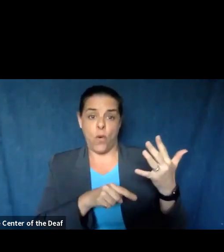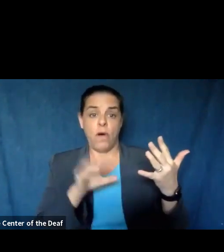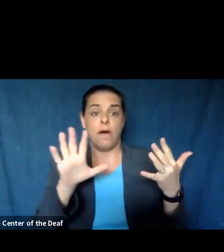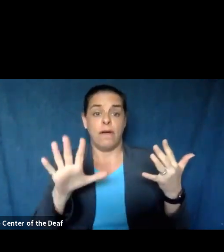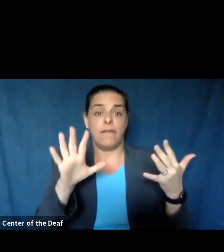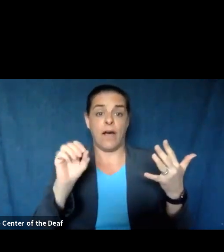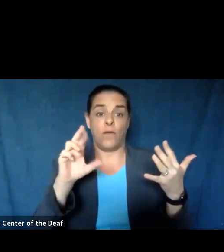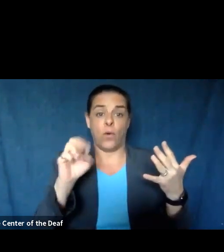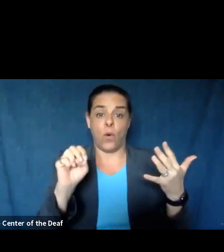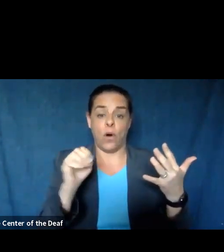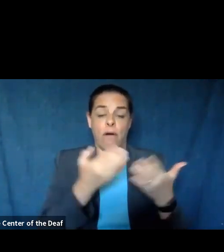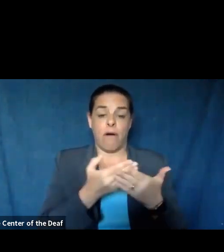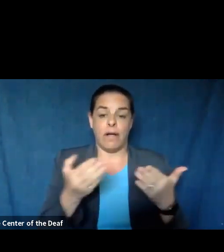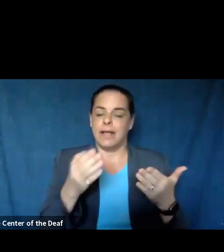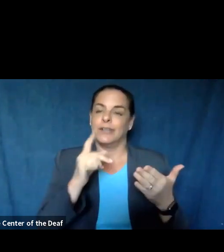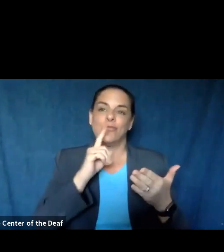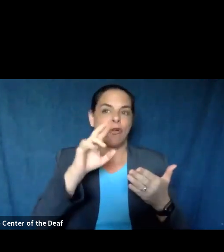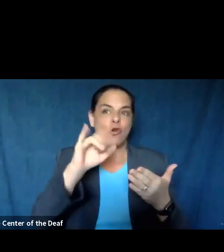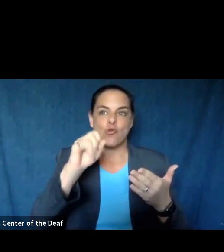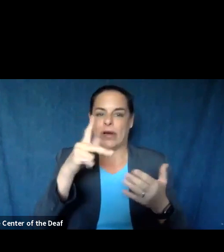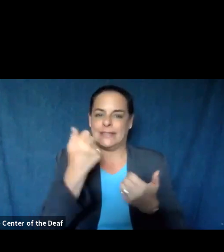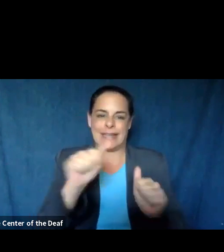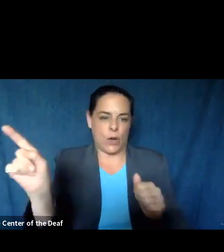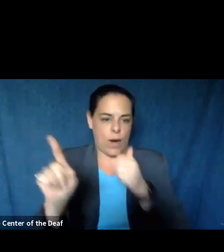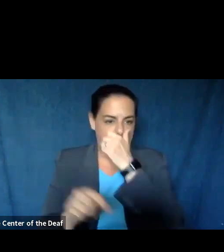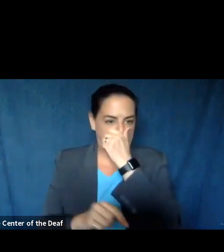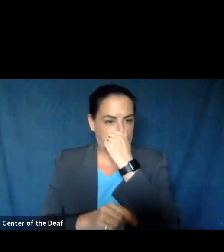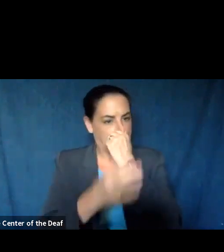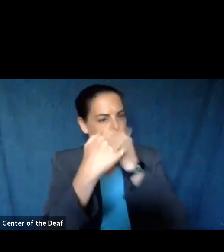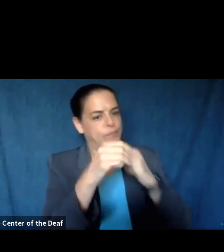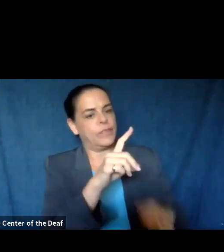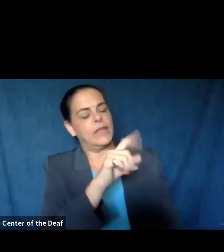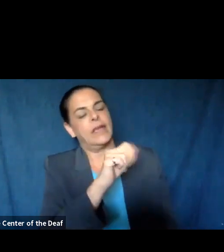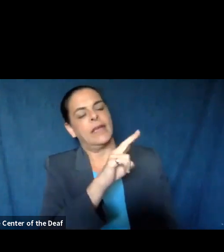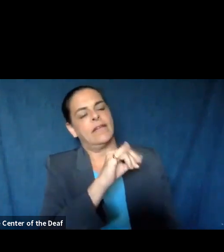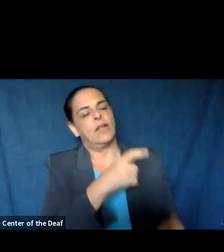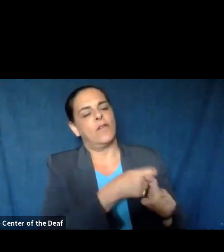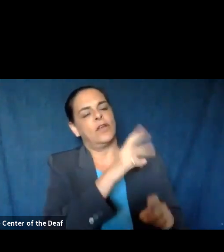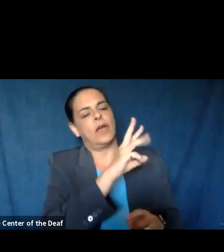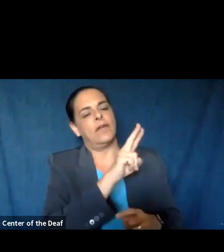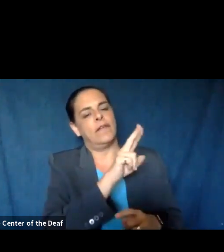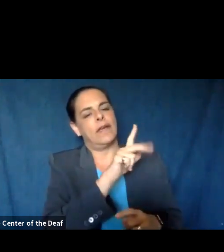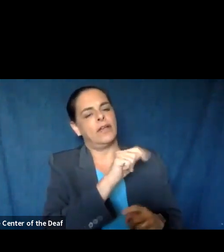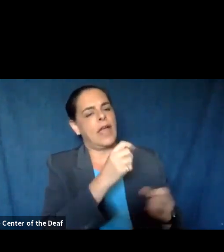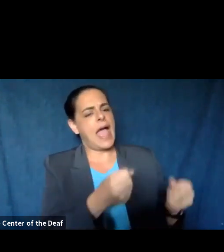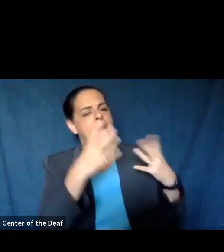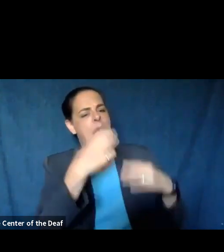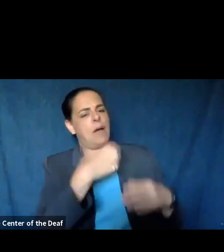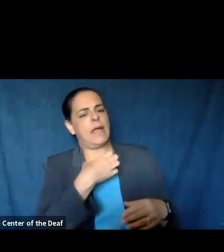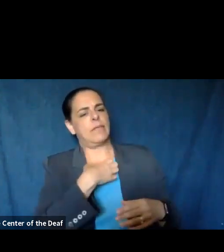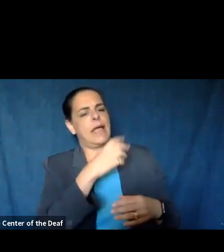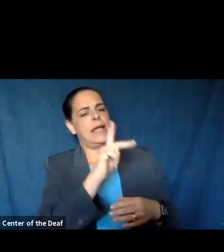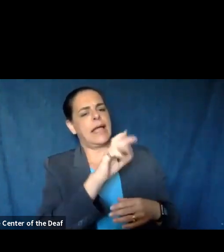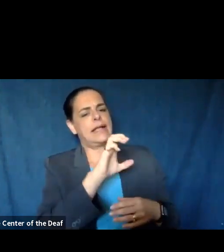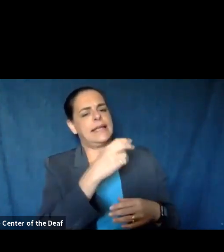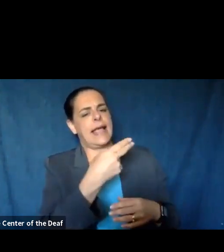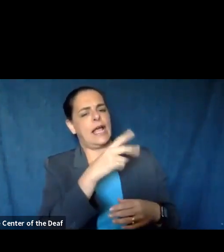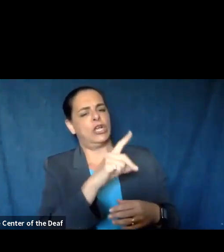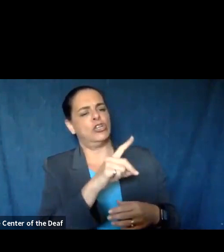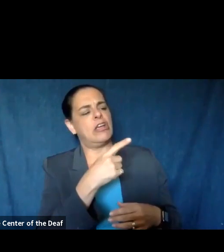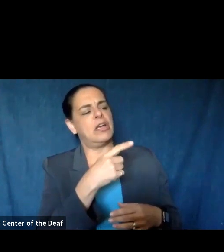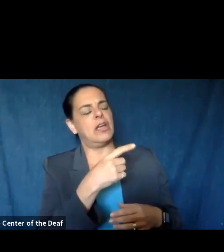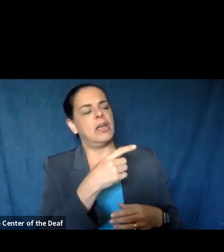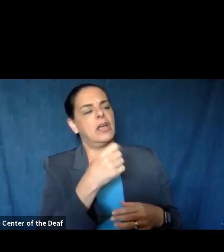risk anywhere in the community. From David with WVLT, how many complaints has KCHD gotten of employees not